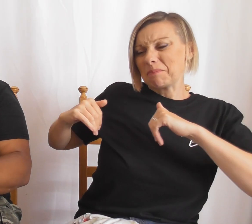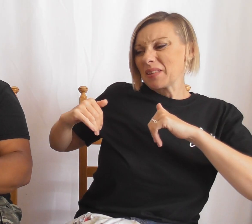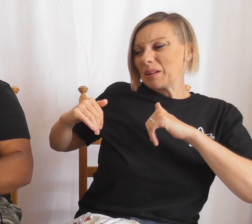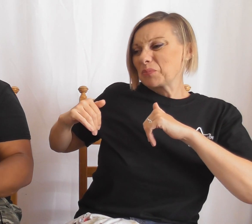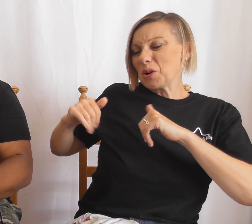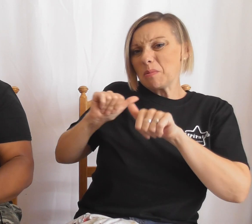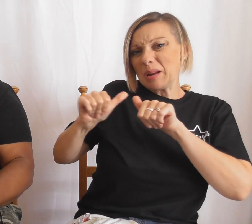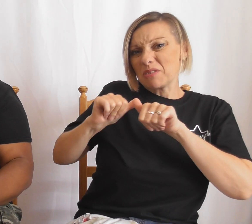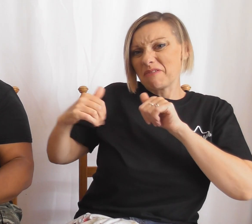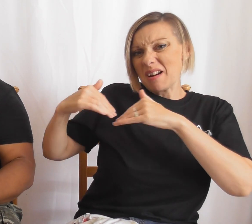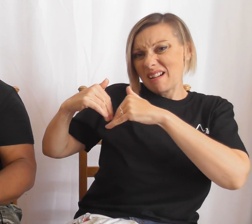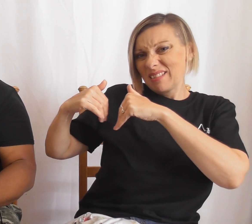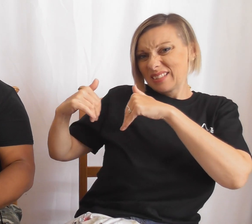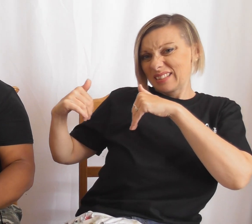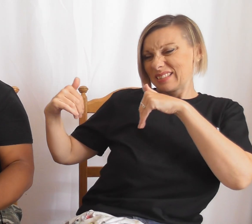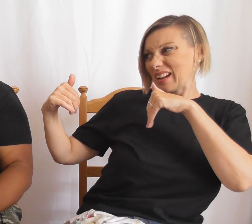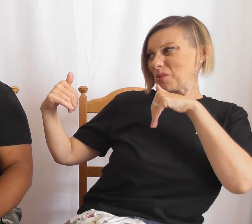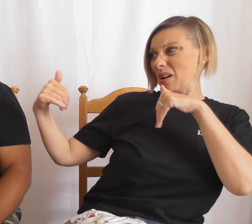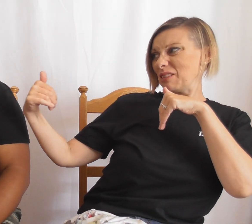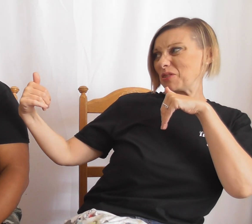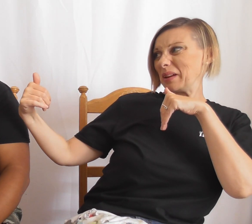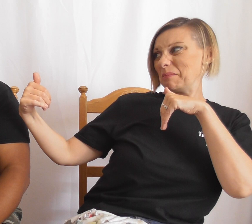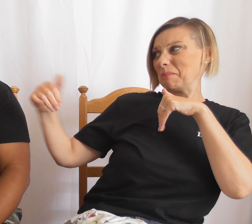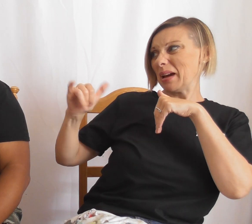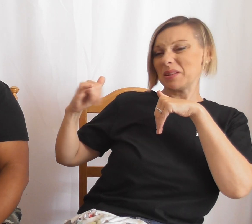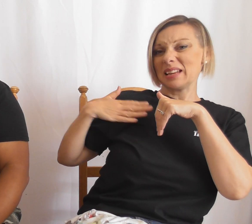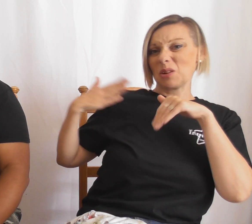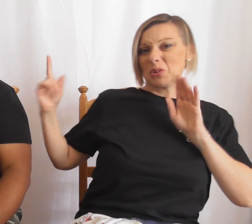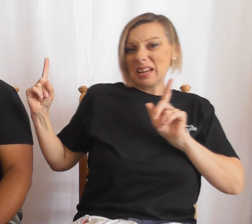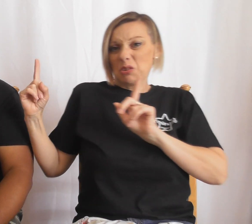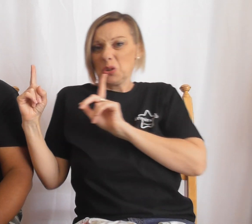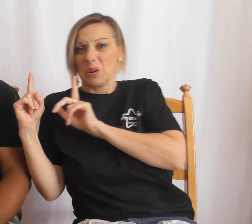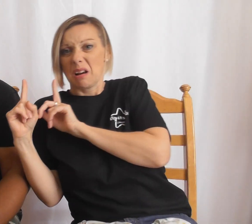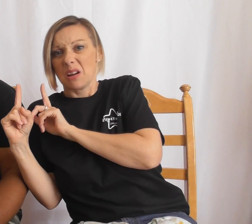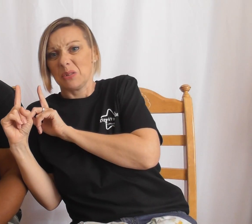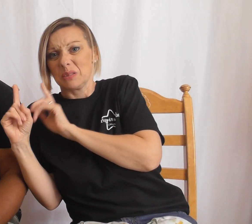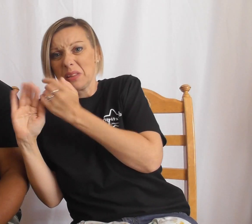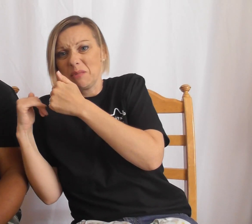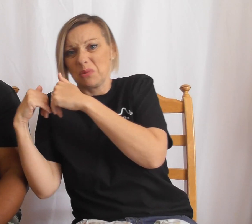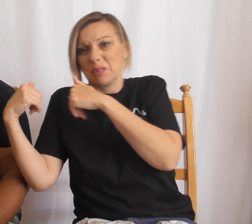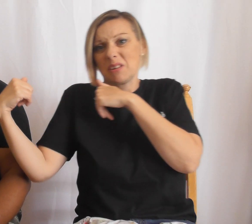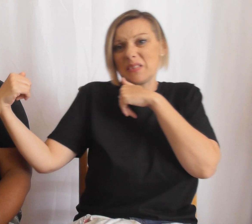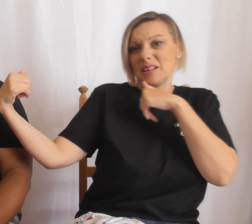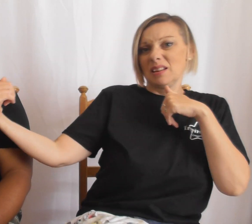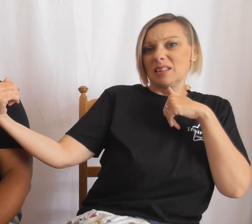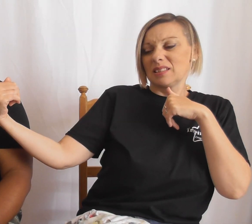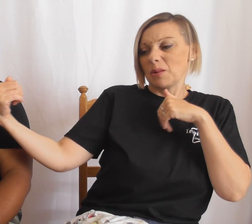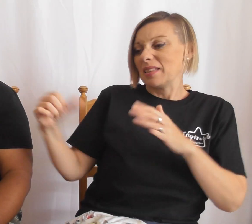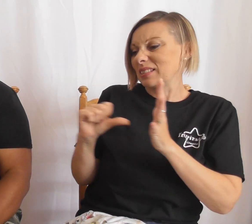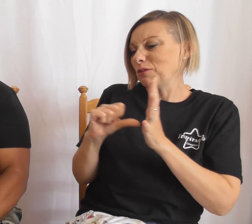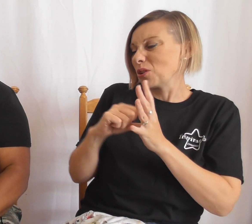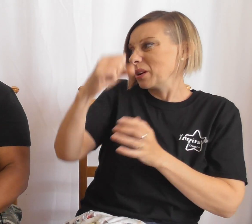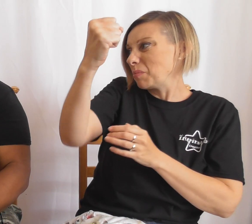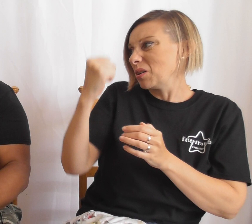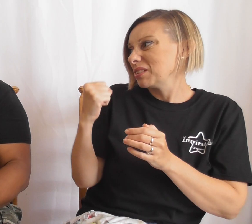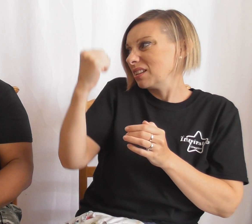It's like they probably prefer to stay away from him. Yeah. Maybe they don't want to get too close, but they'd rather stay away.